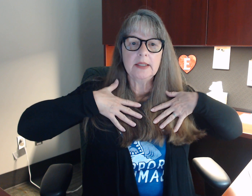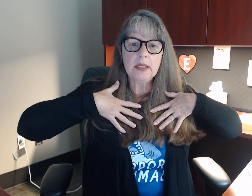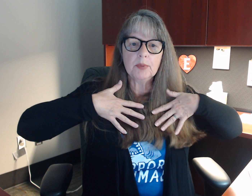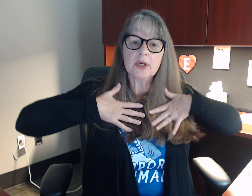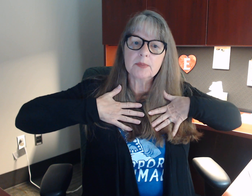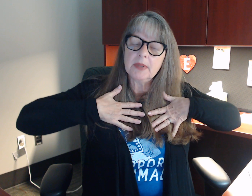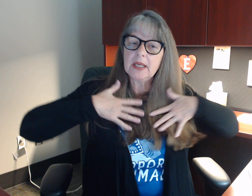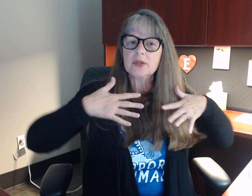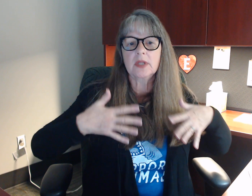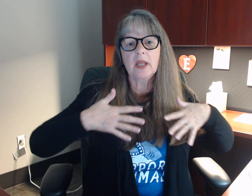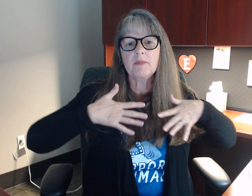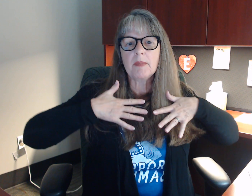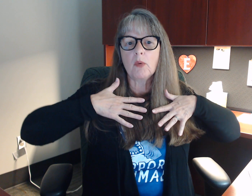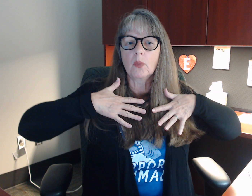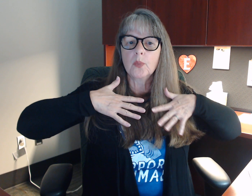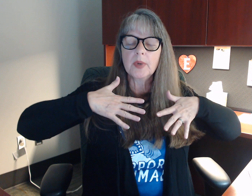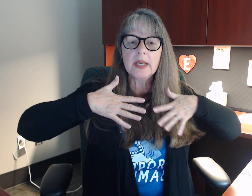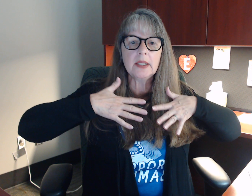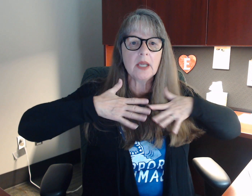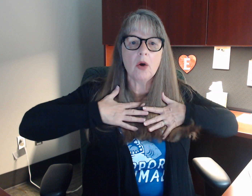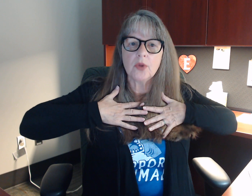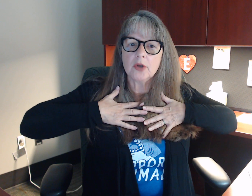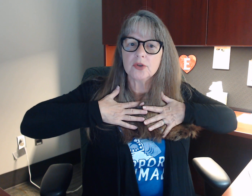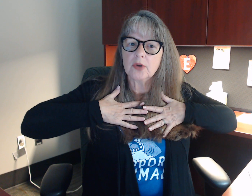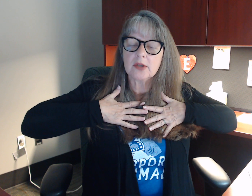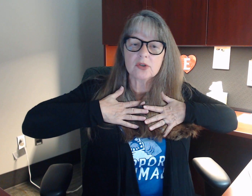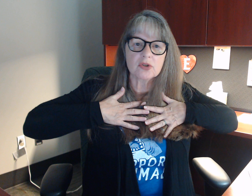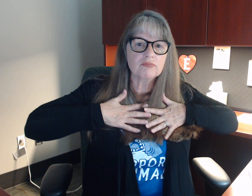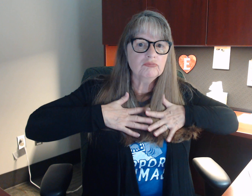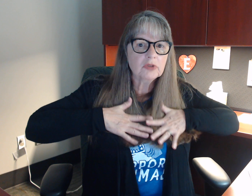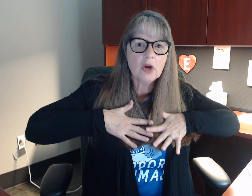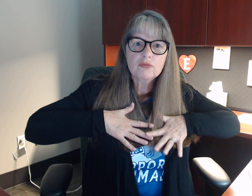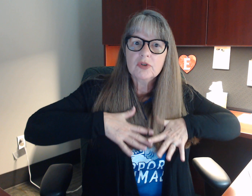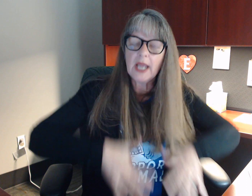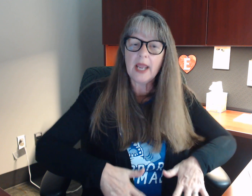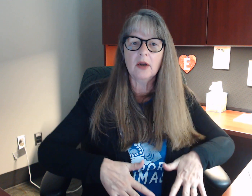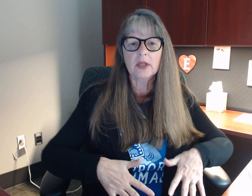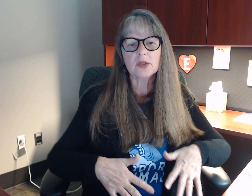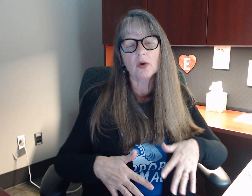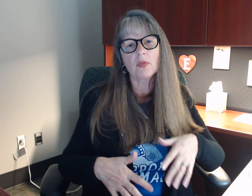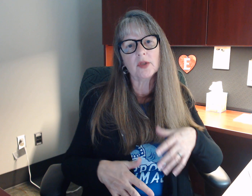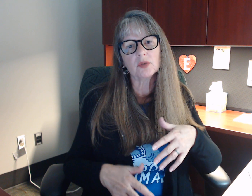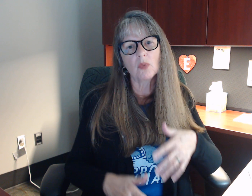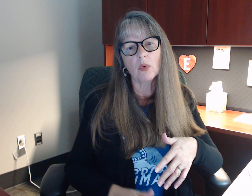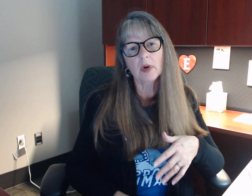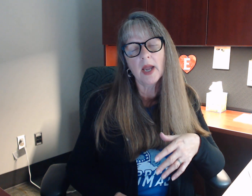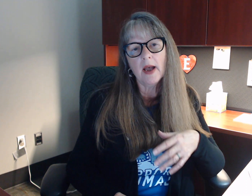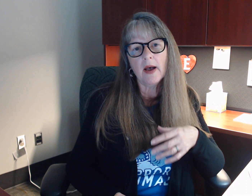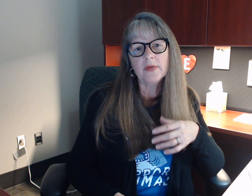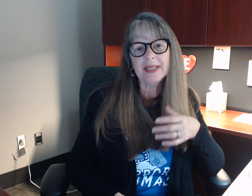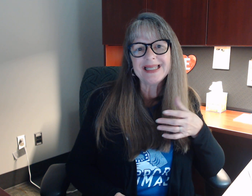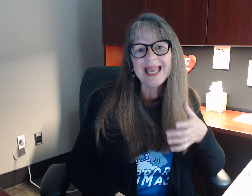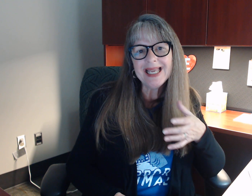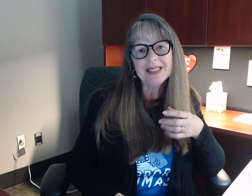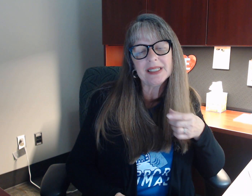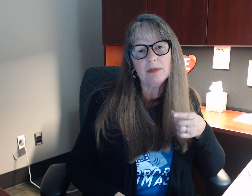deeper, because the deaf people will really hold on to their chest and just go down, and so that's more of an intense